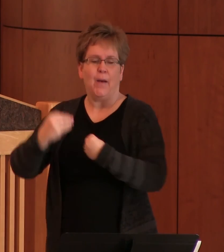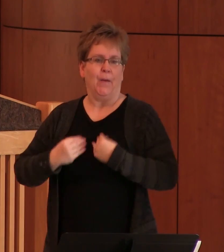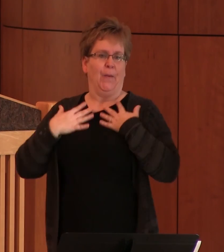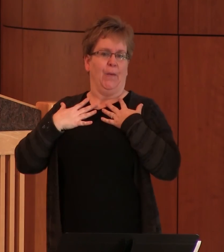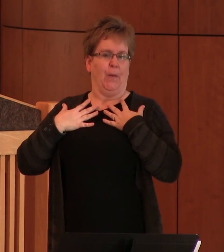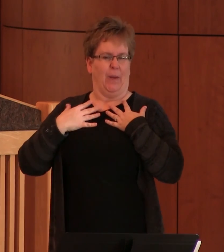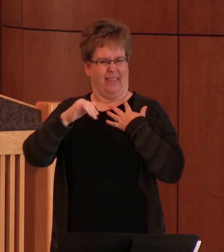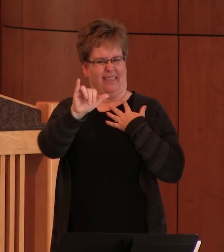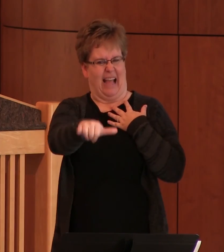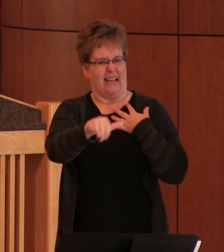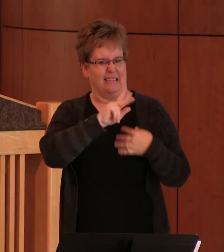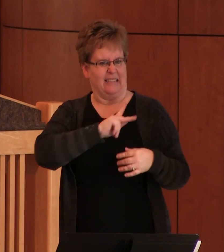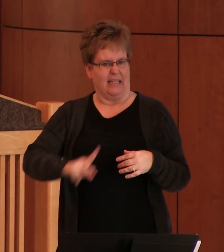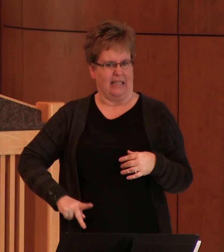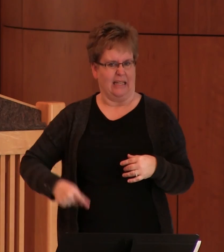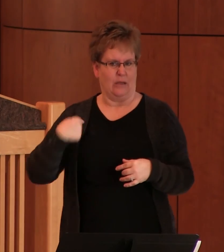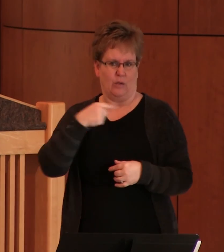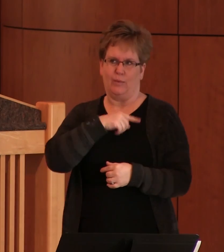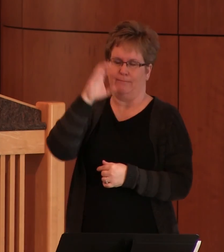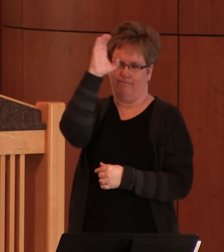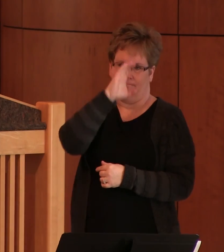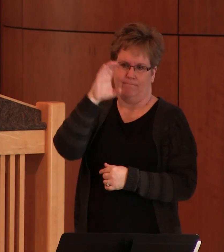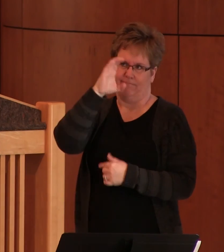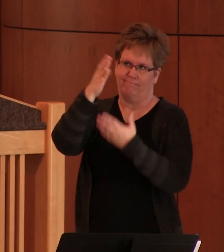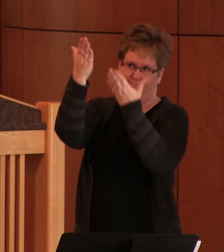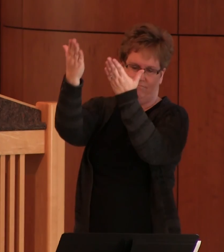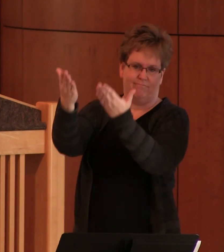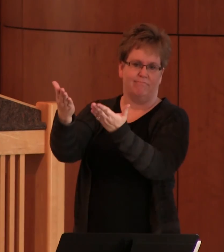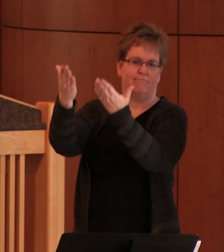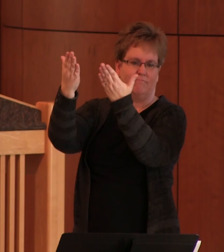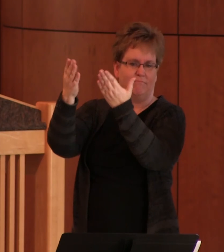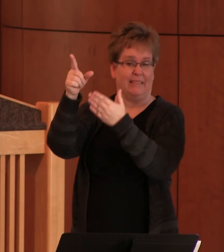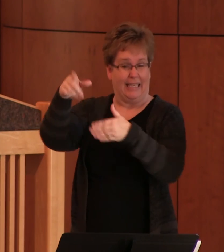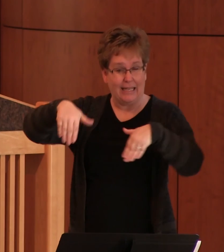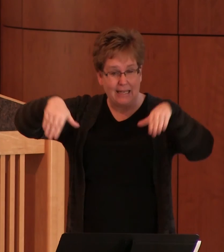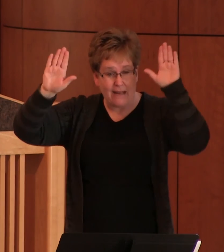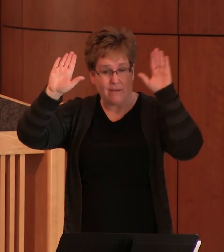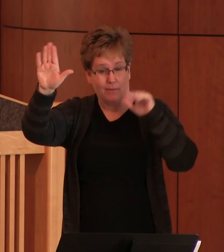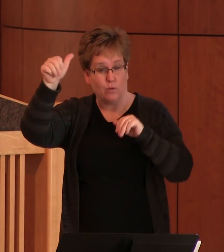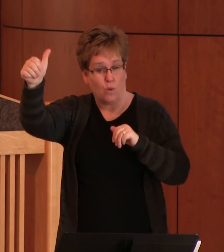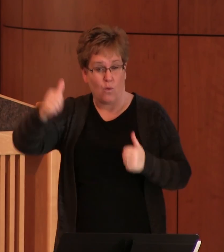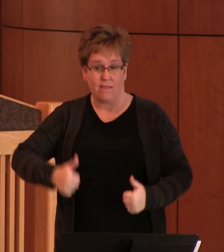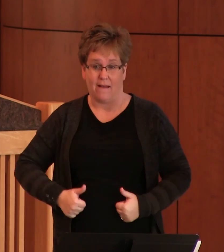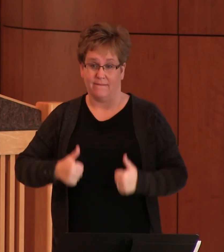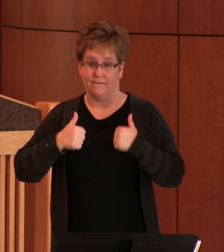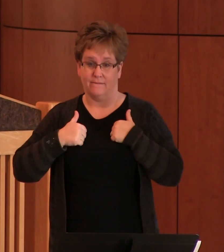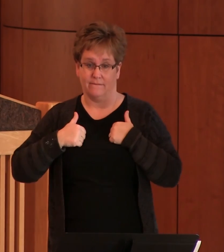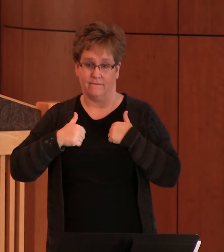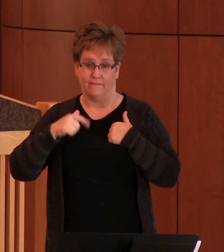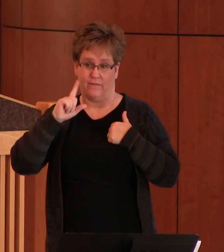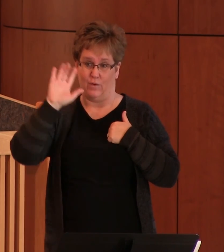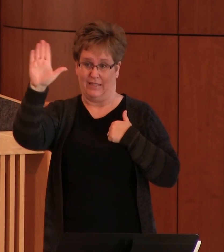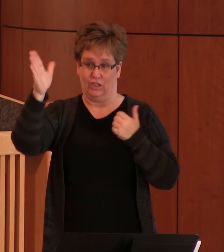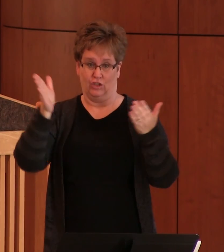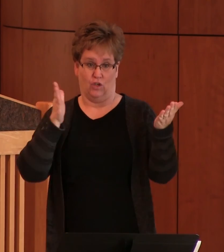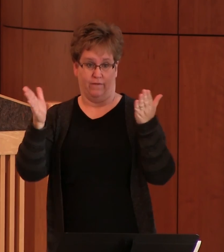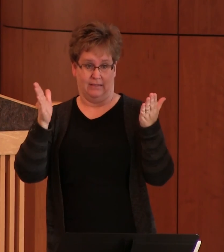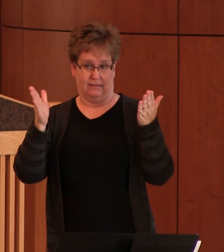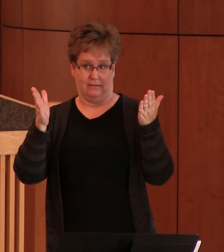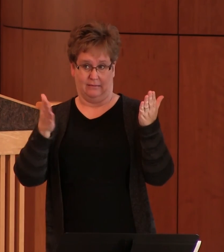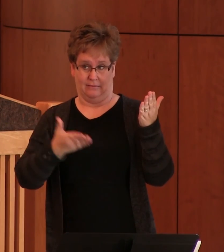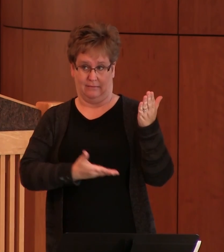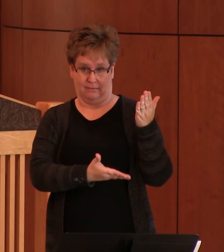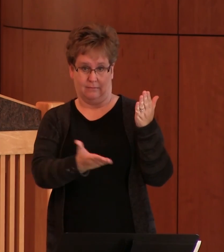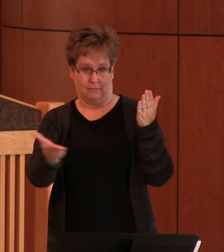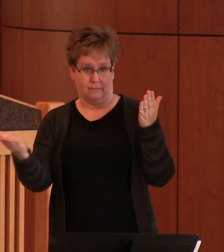This is the king whom we see. The one who gives his own life for his servants.